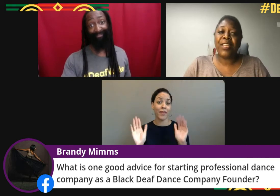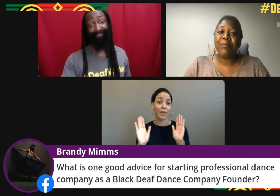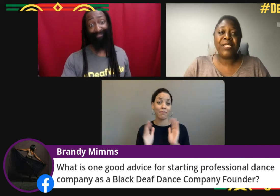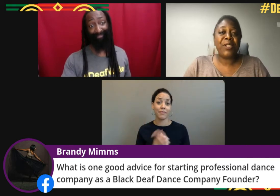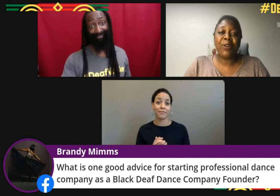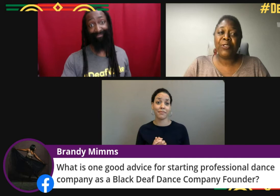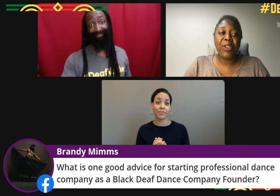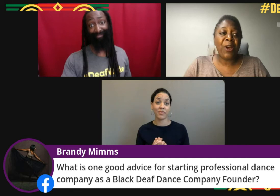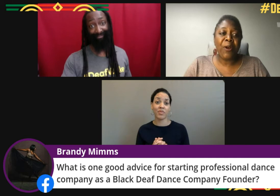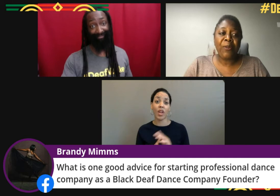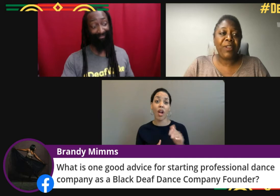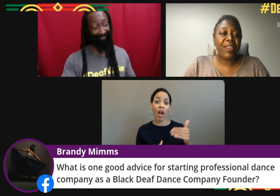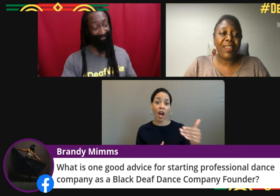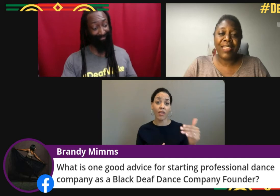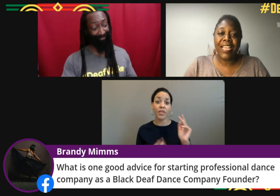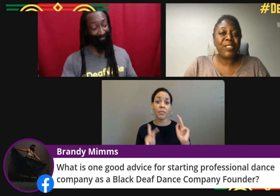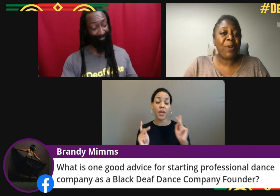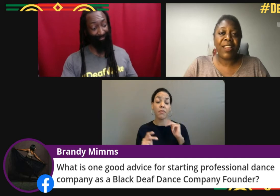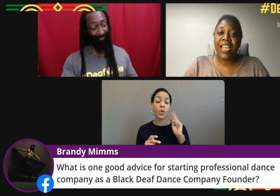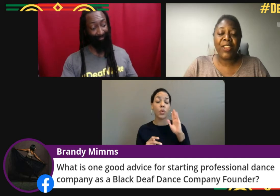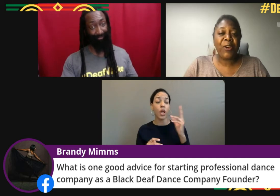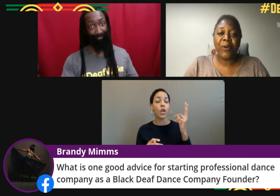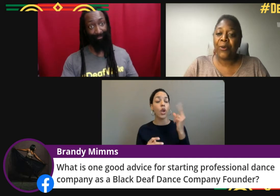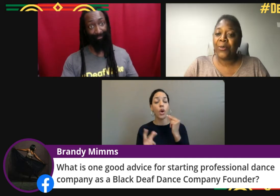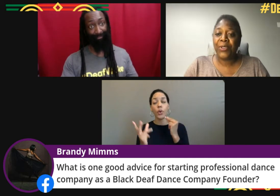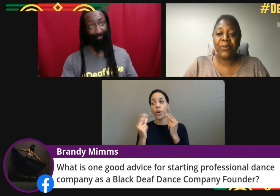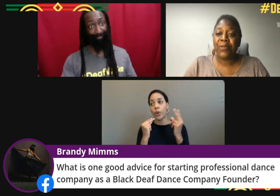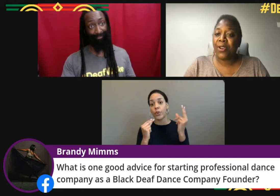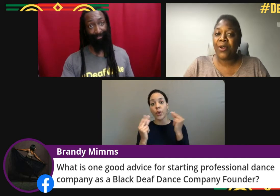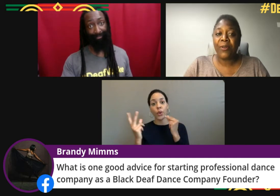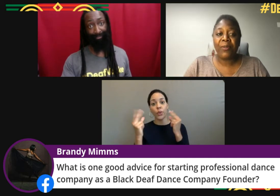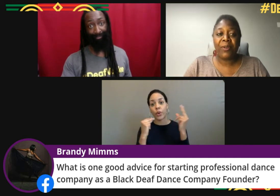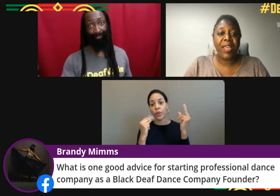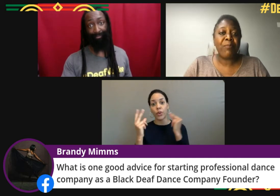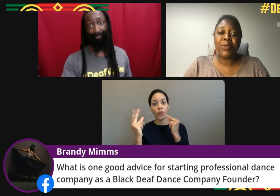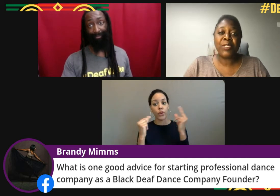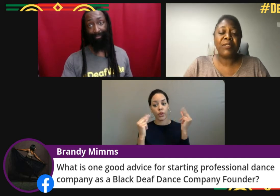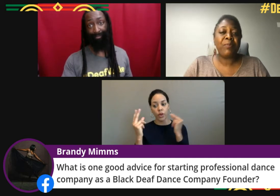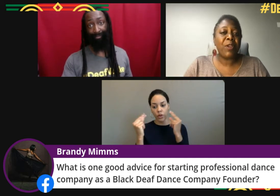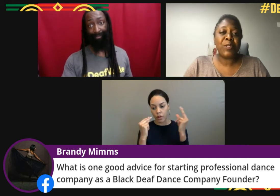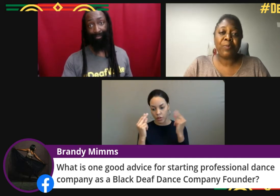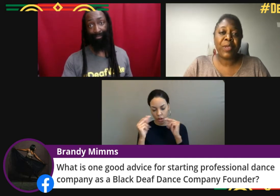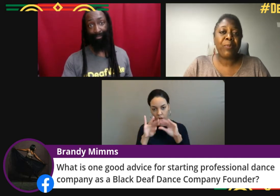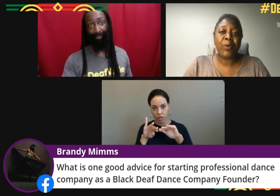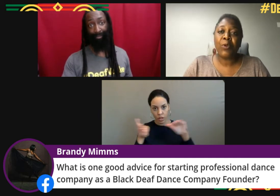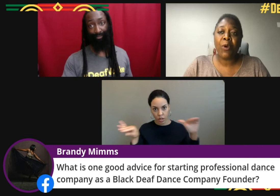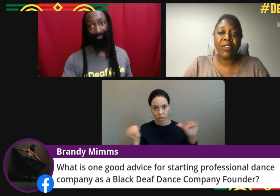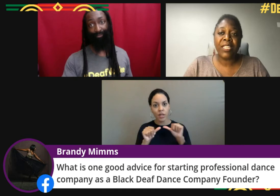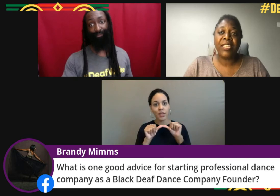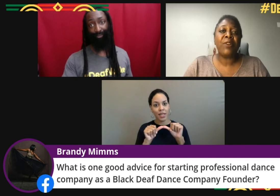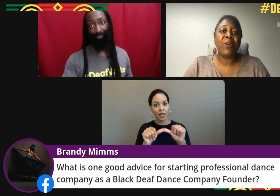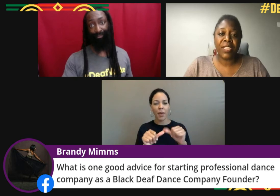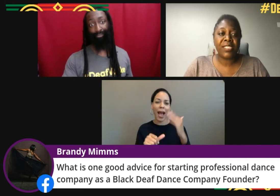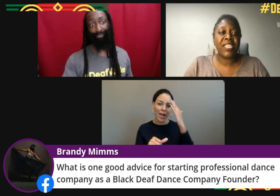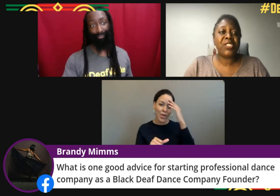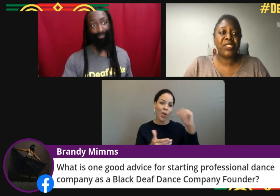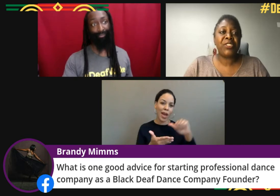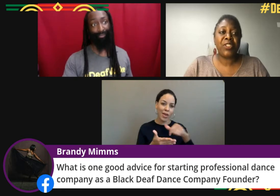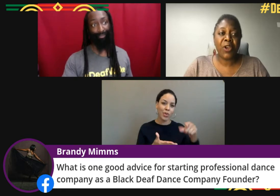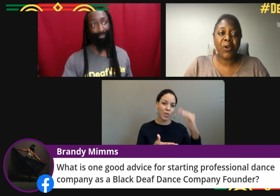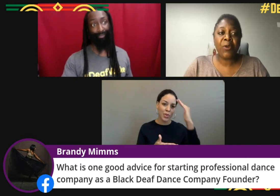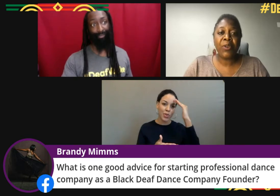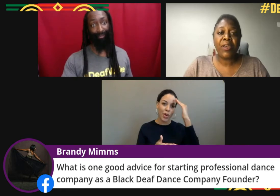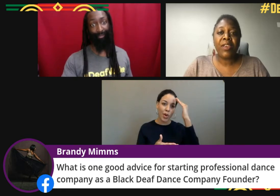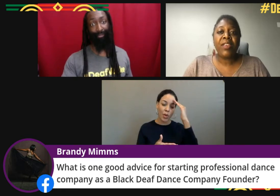Oftentimes, you're going to be told no. And Antoine, I know you know, and most people who are leading